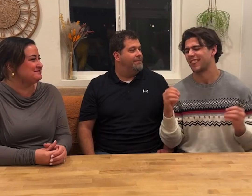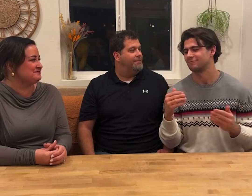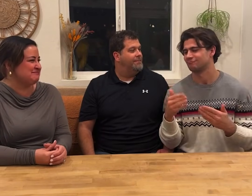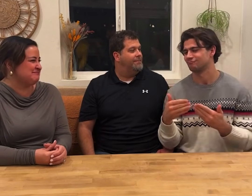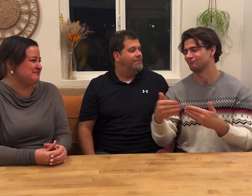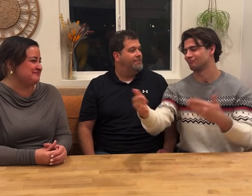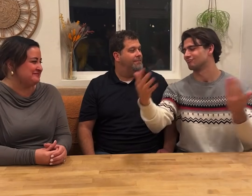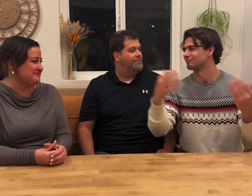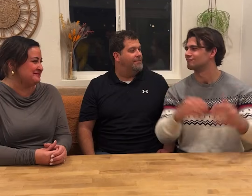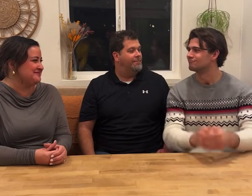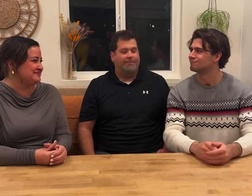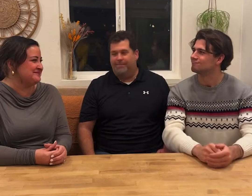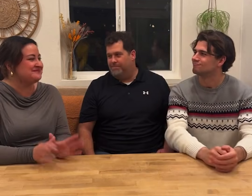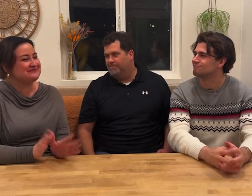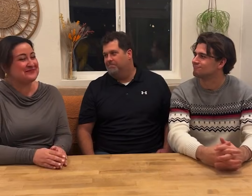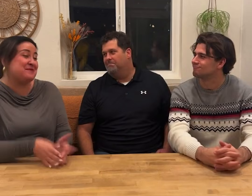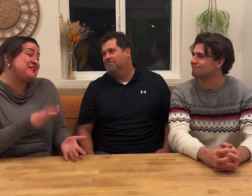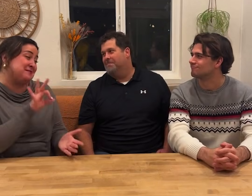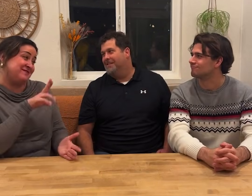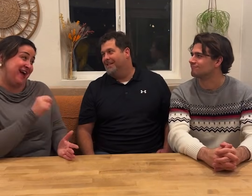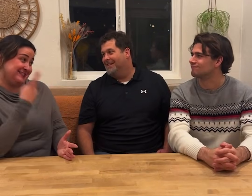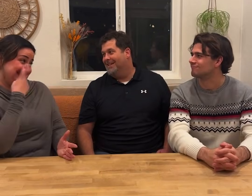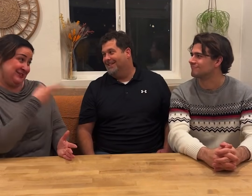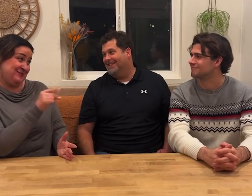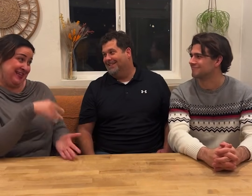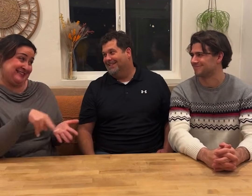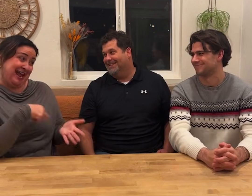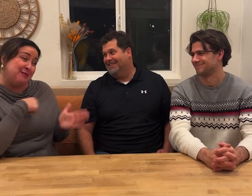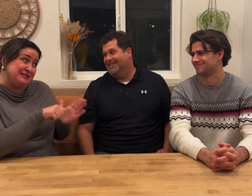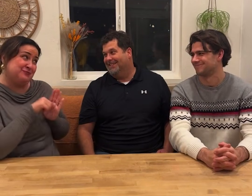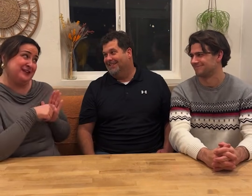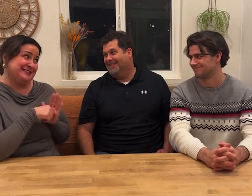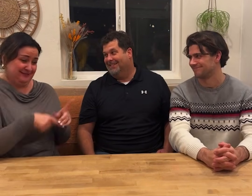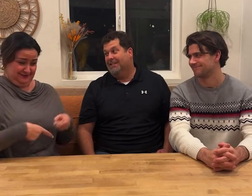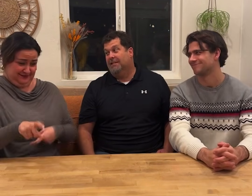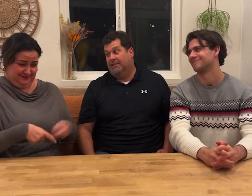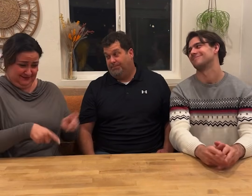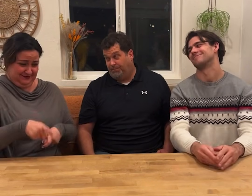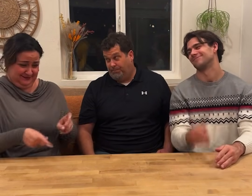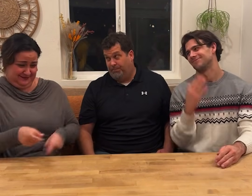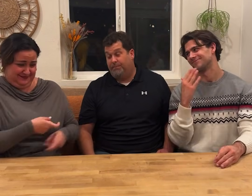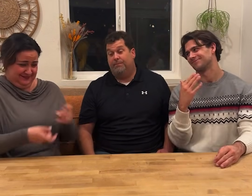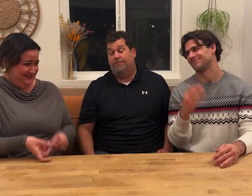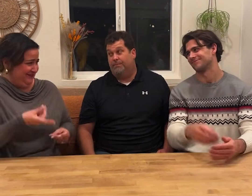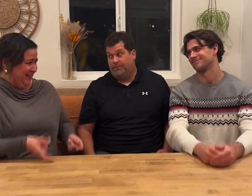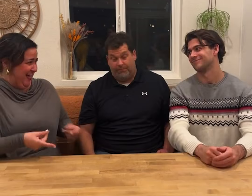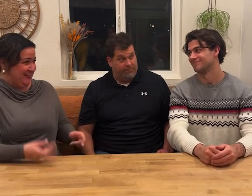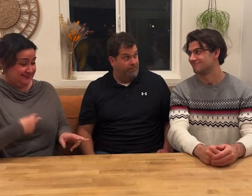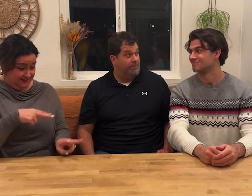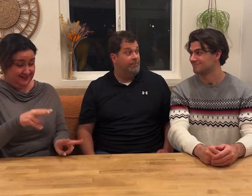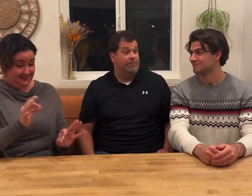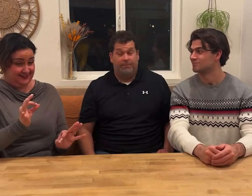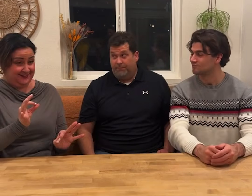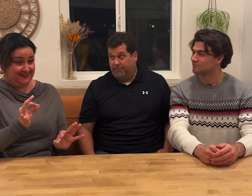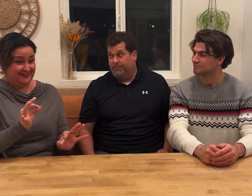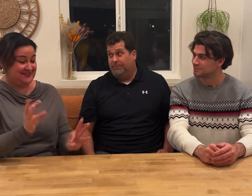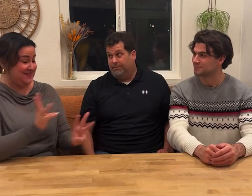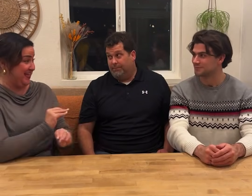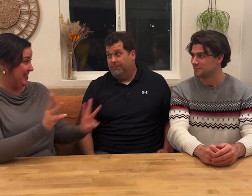yeah, nothing came to fruition. Well, it was fun seeing you do the dance. Honestly, that was impressive. You were quick on those feet.